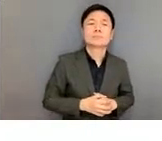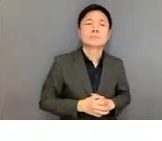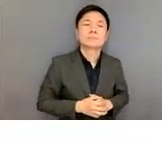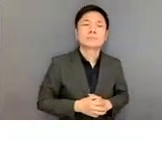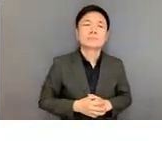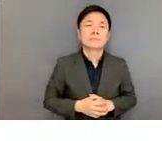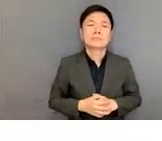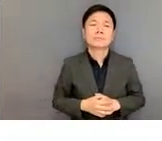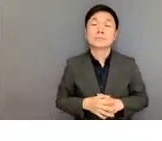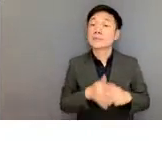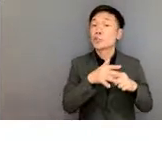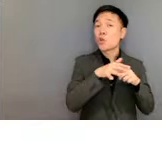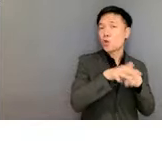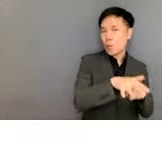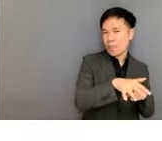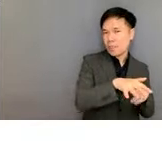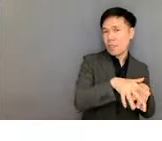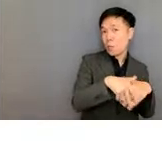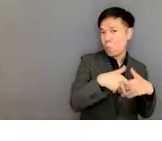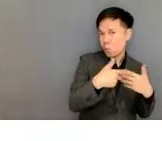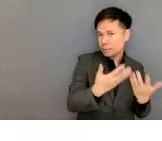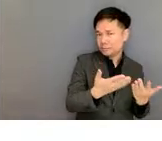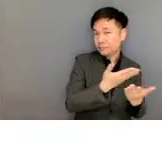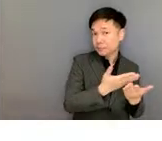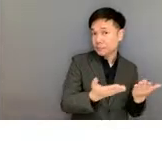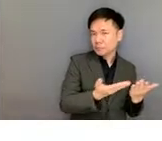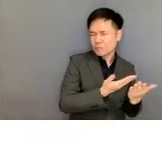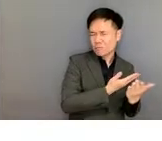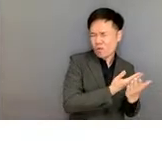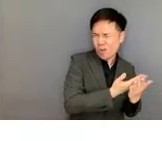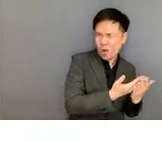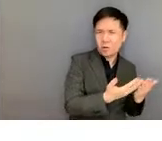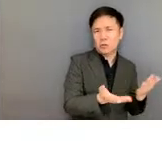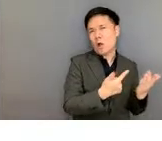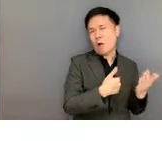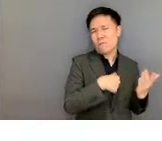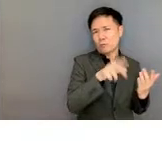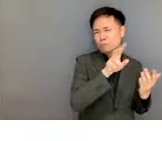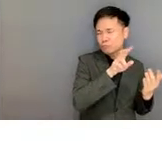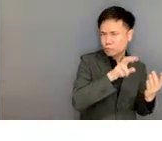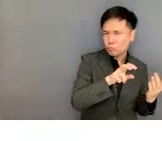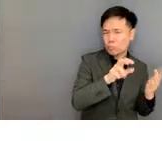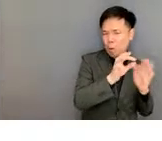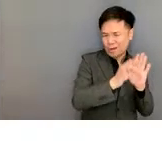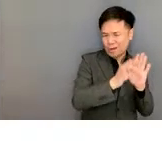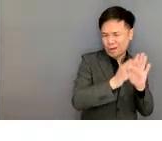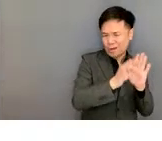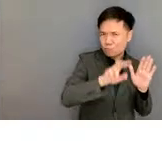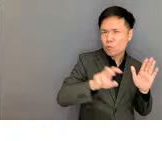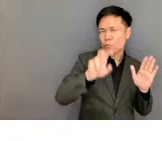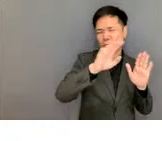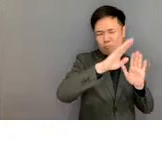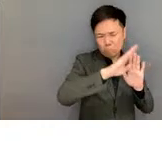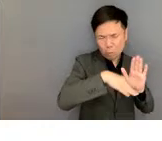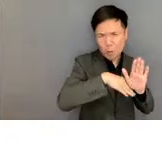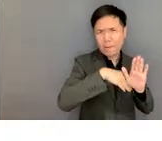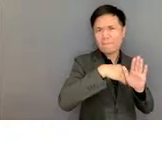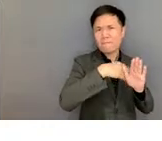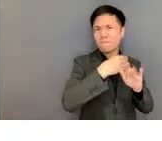perspectives are integrated into all aspects of tourism policy, programs,